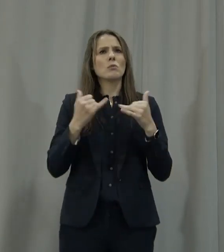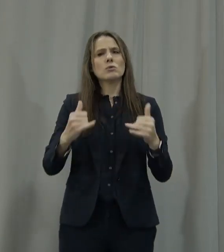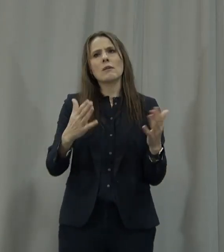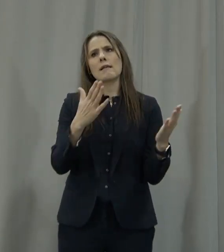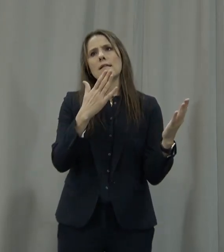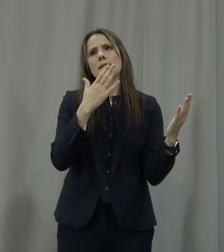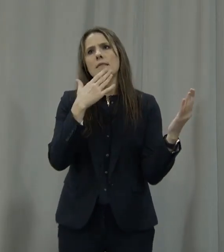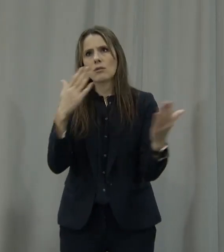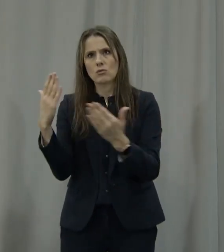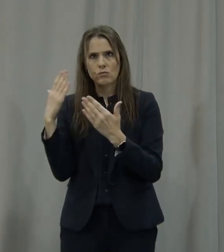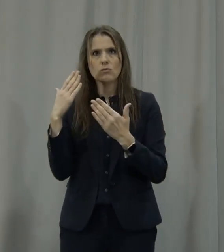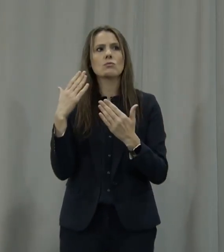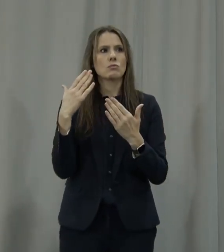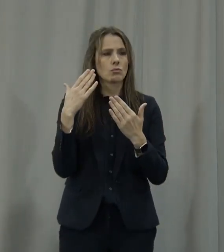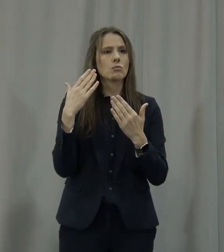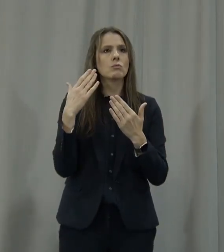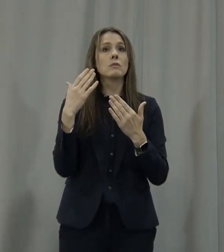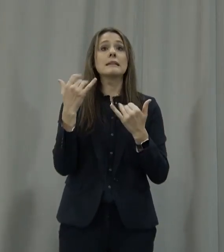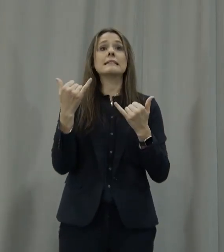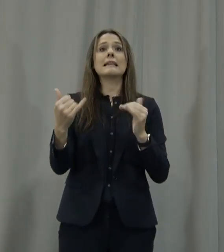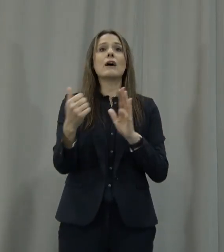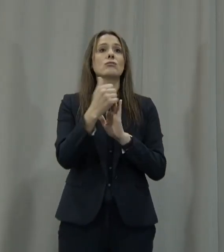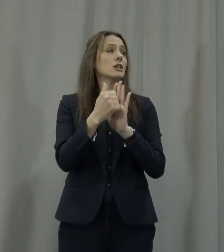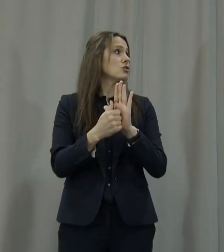at this agenda.